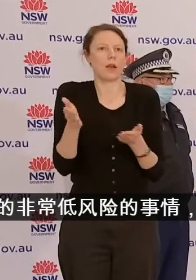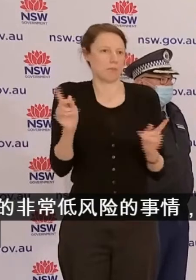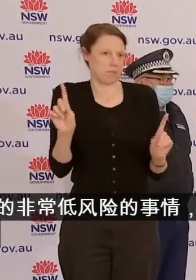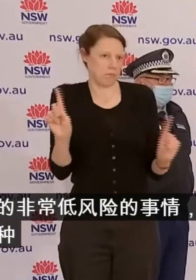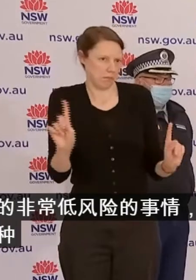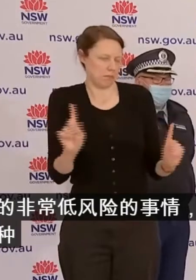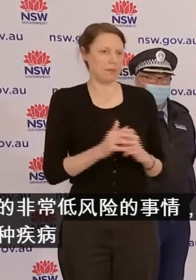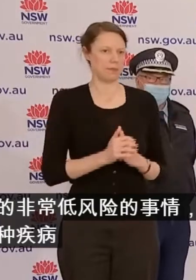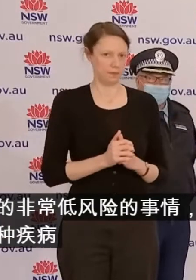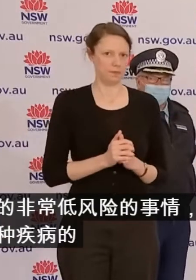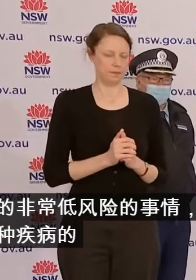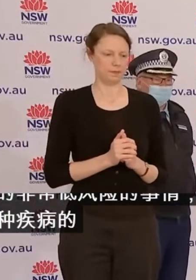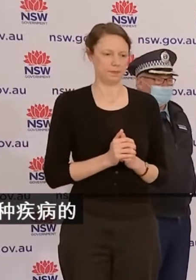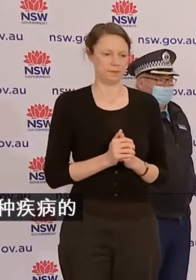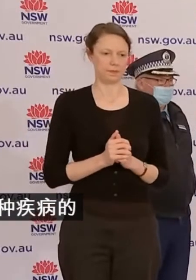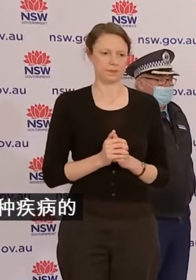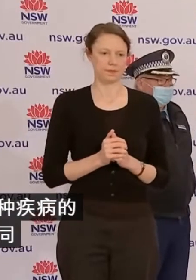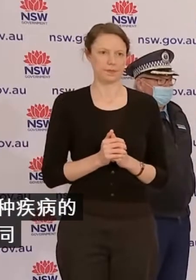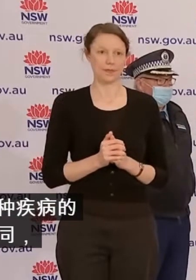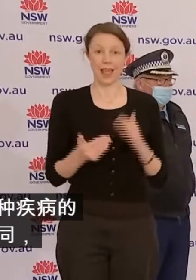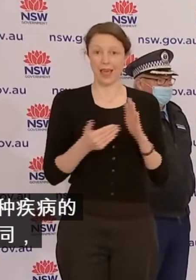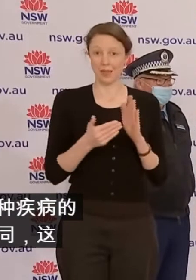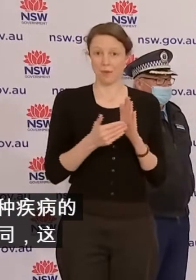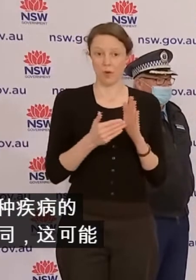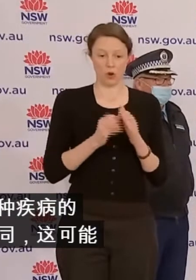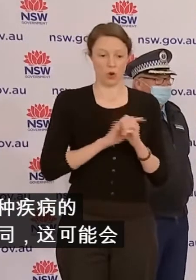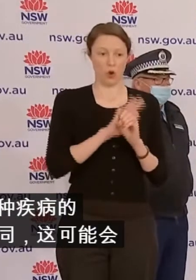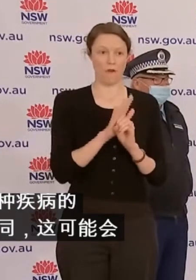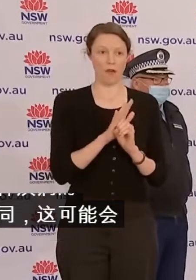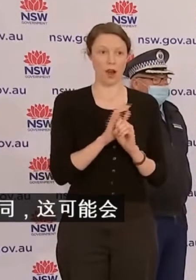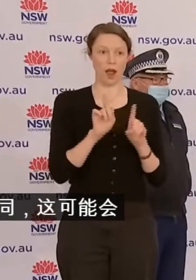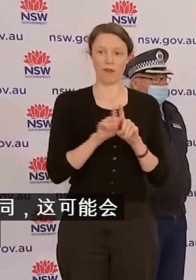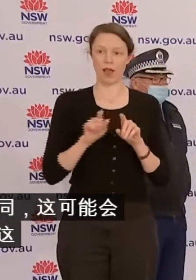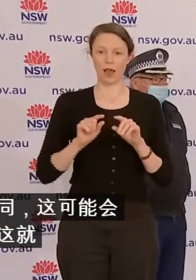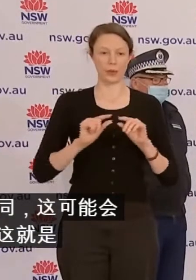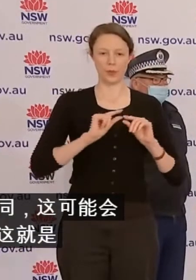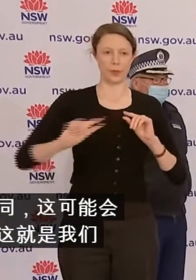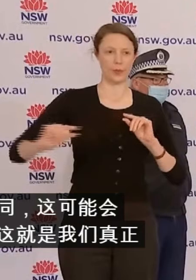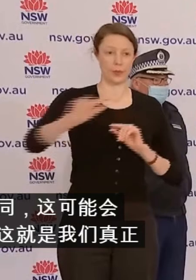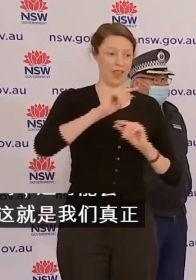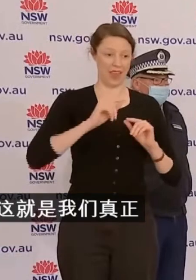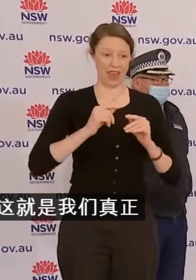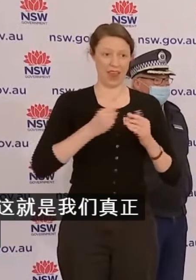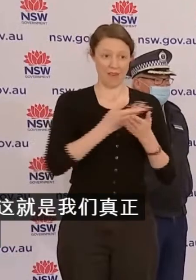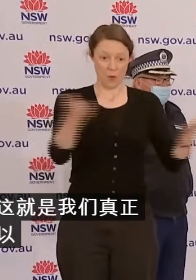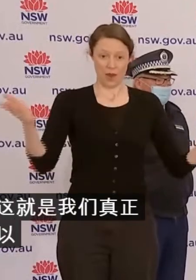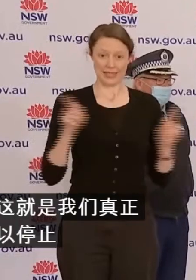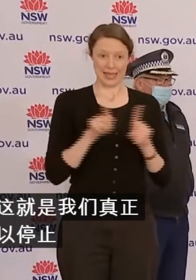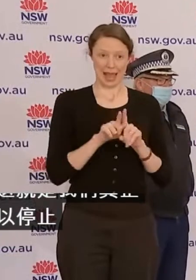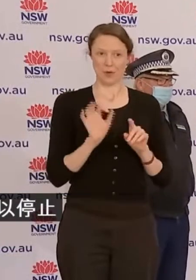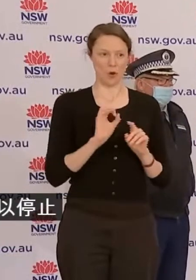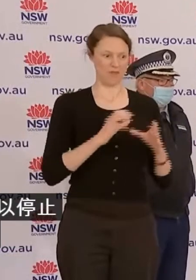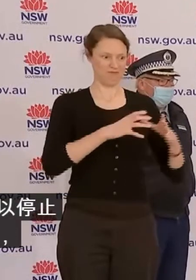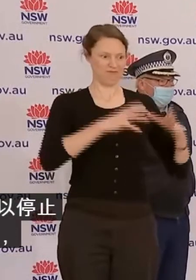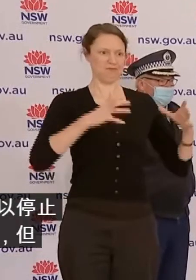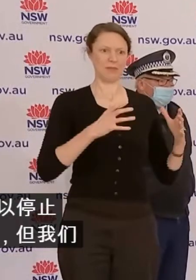that at the moment the disease is differentially spread, and that may change, and that's what we're really working with communities to stop